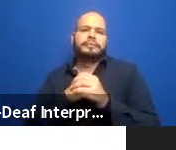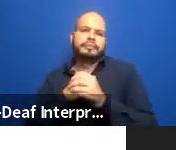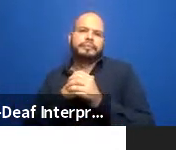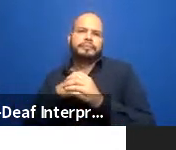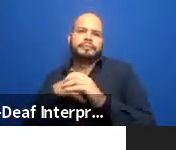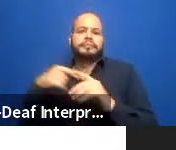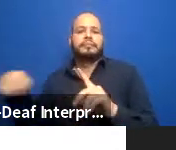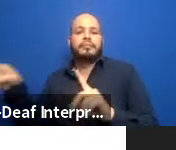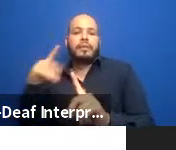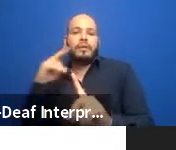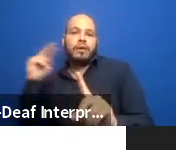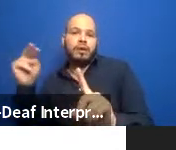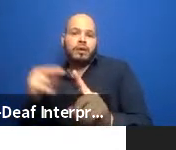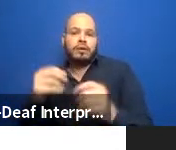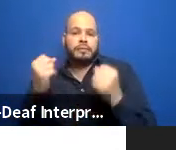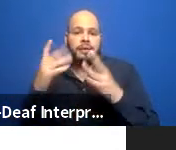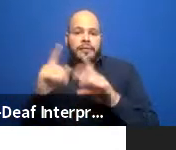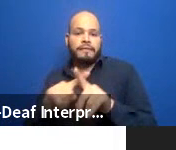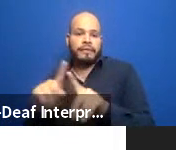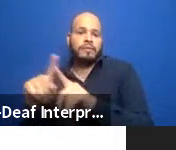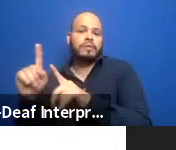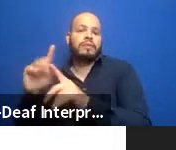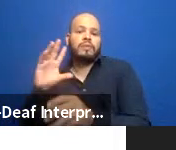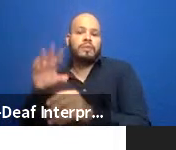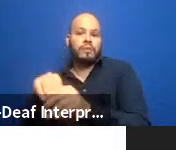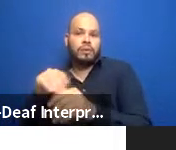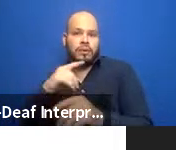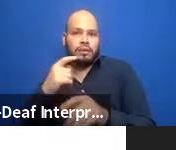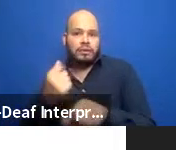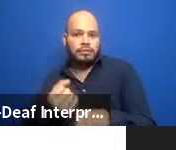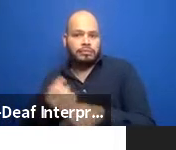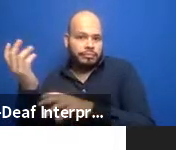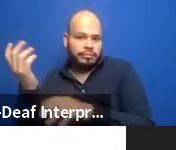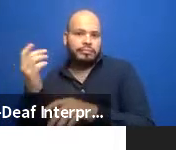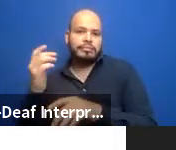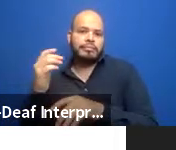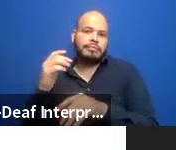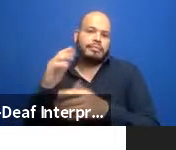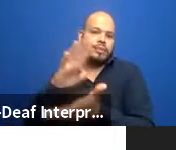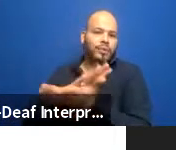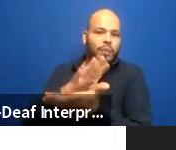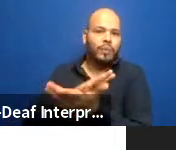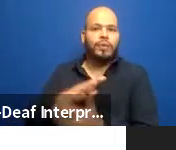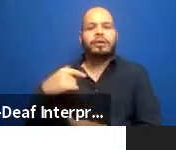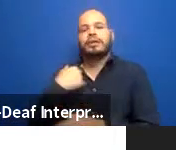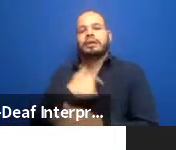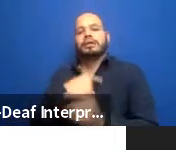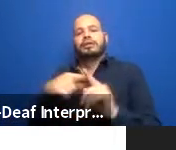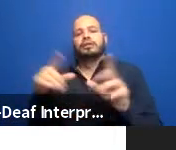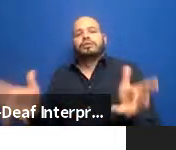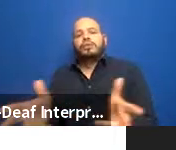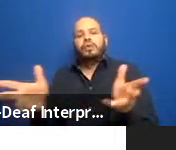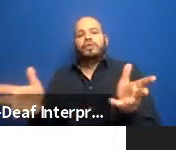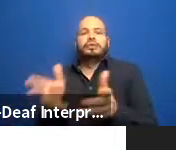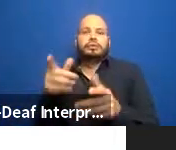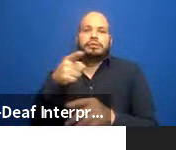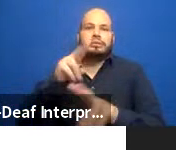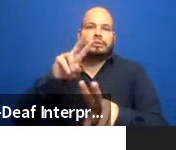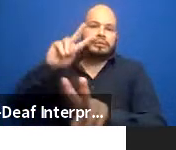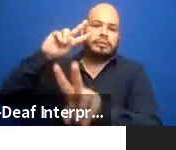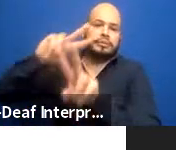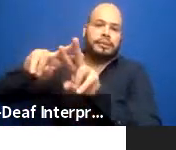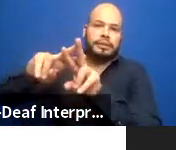encourage you to use the hashtag Lessons in Liberation on social media, and the lessons is capitalized, N